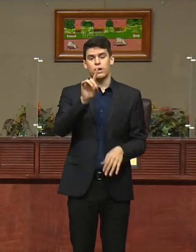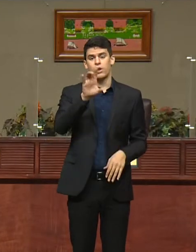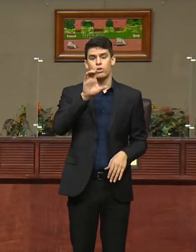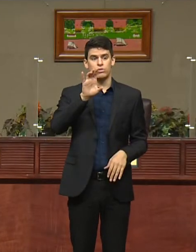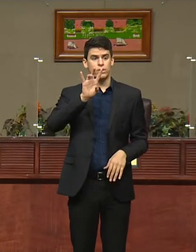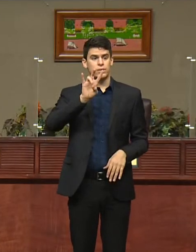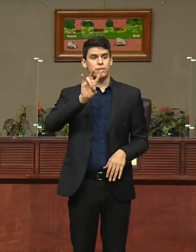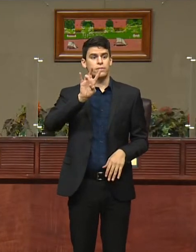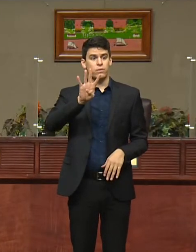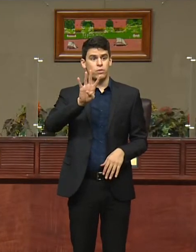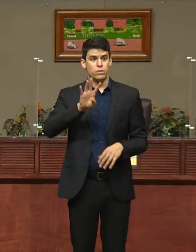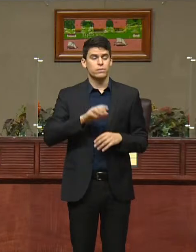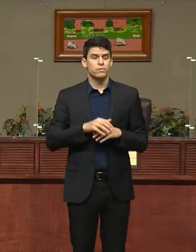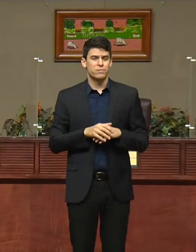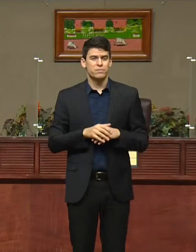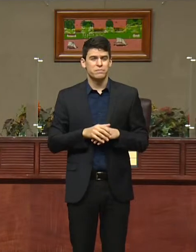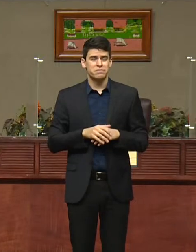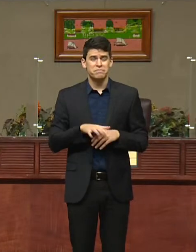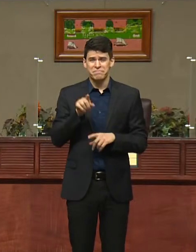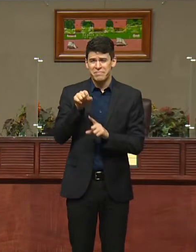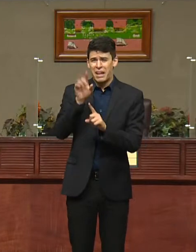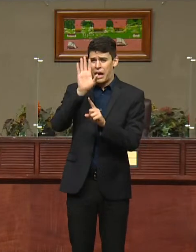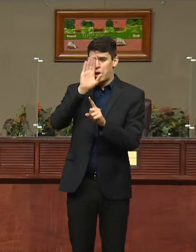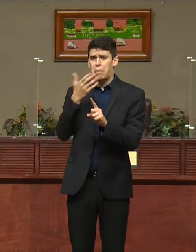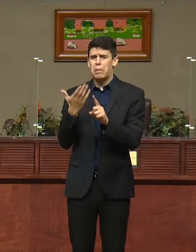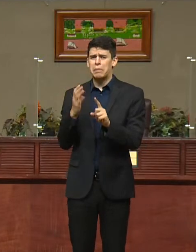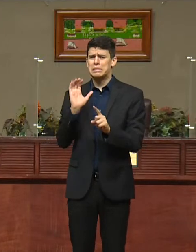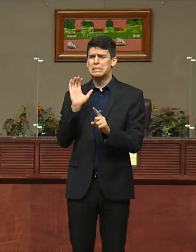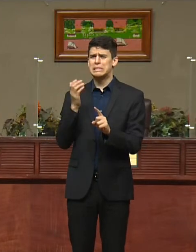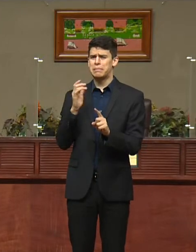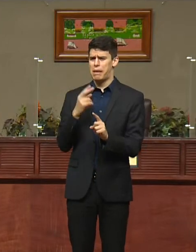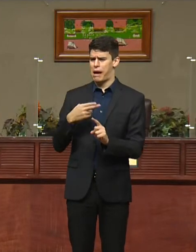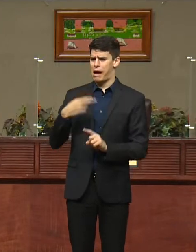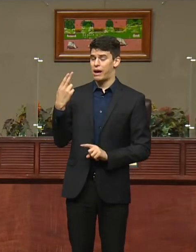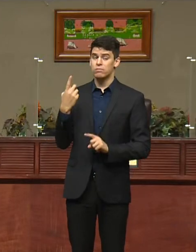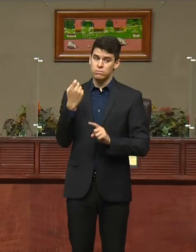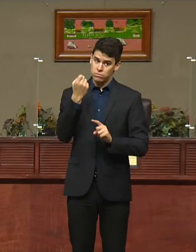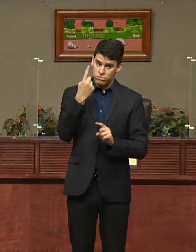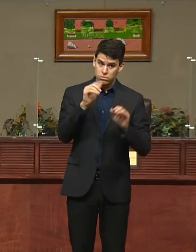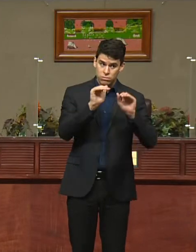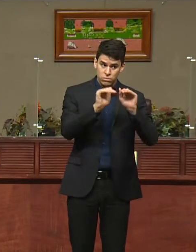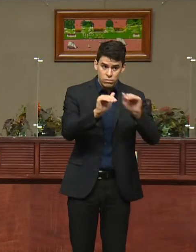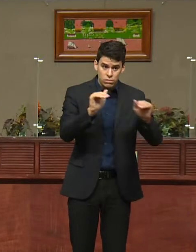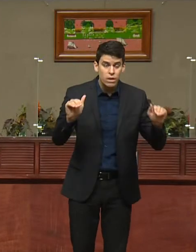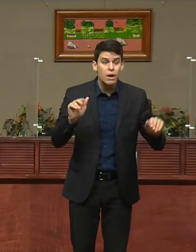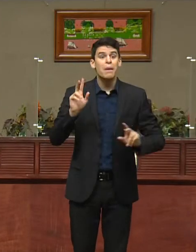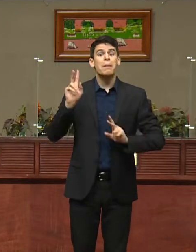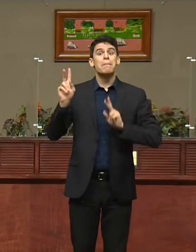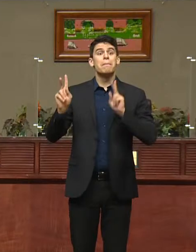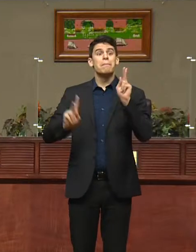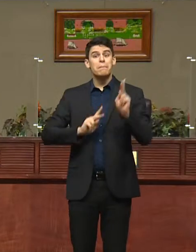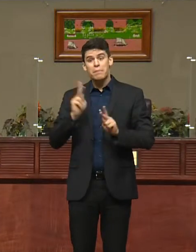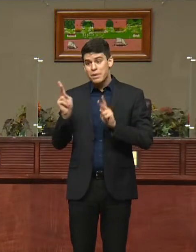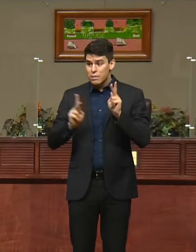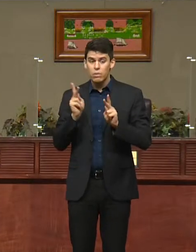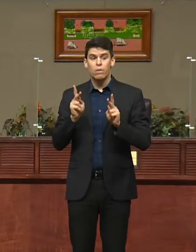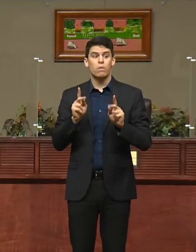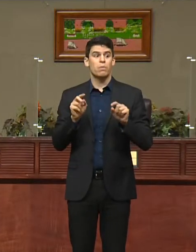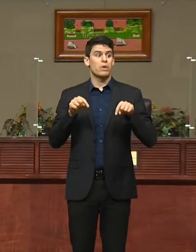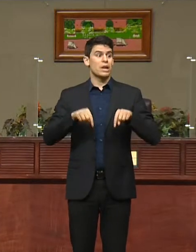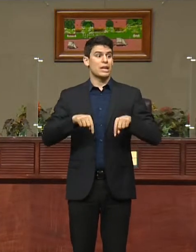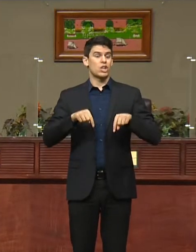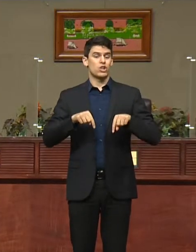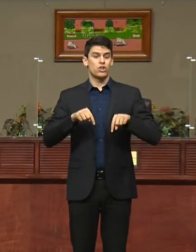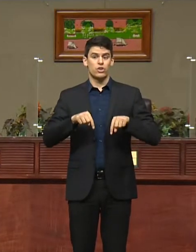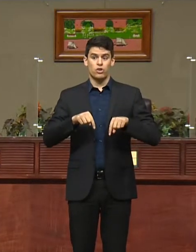24,874. I know that number seems to be high, but I want to remind the public that many of the people who work in our county do not